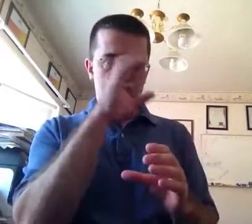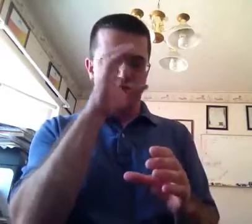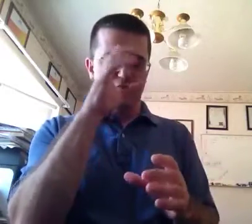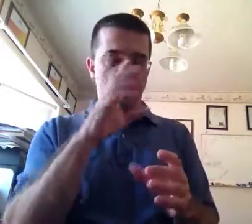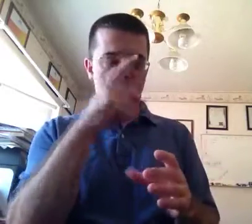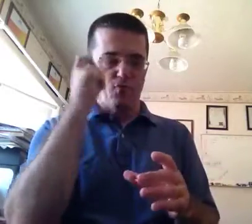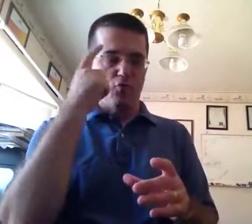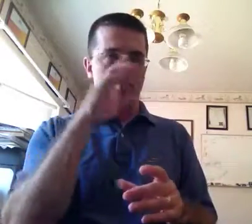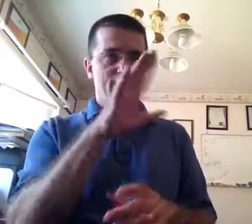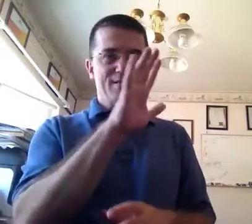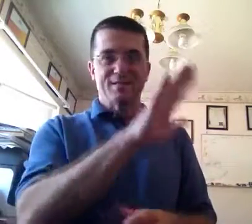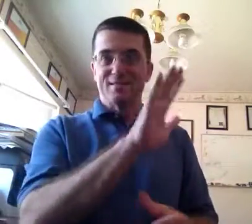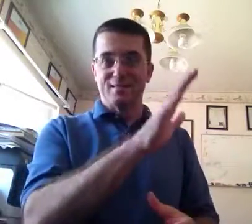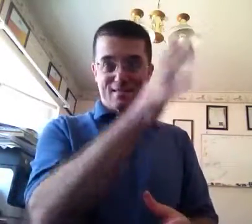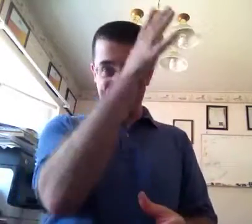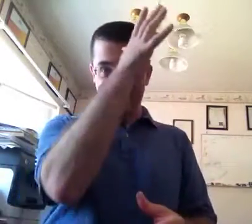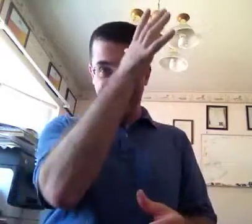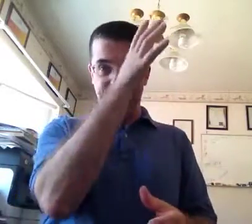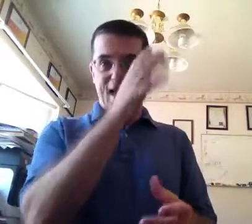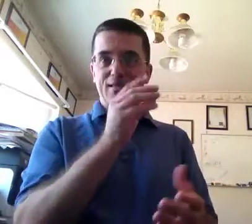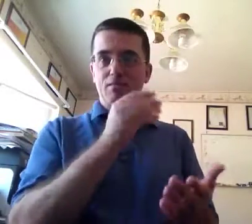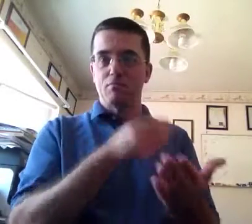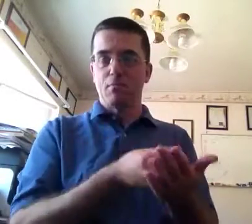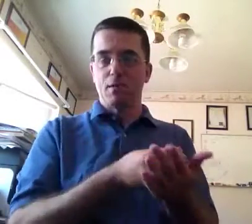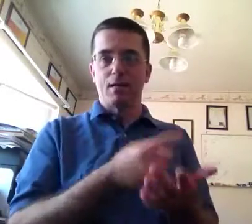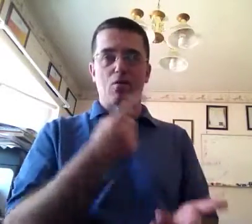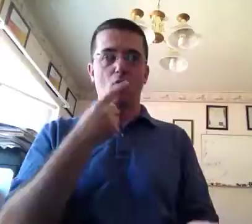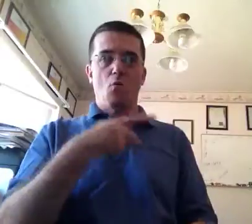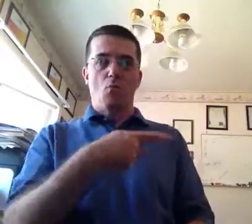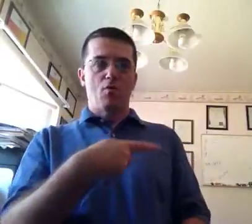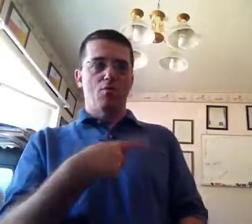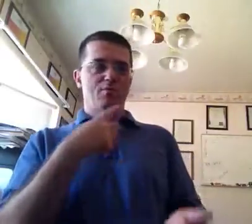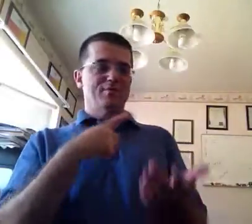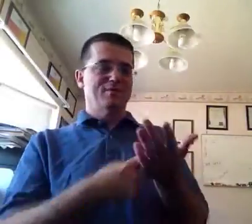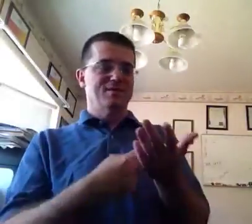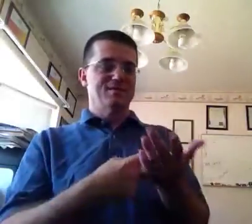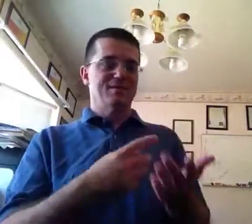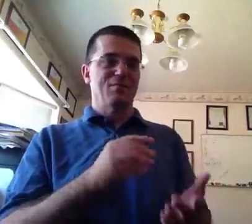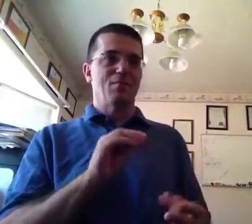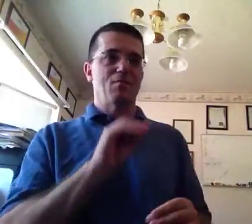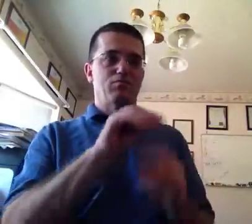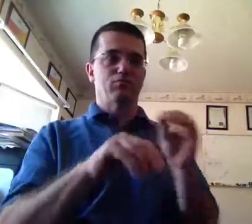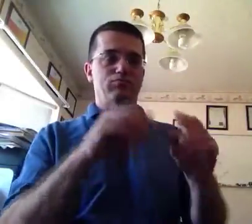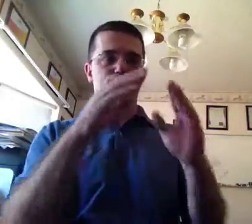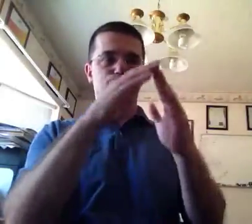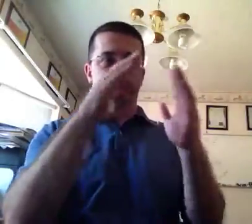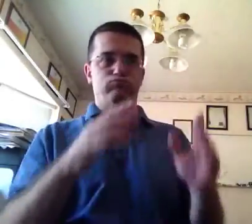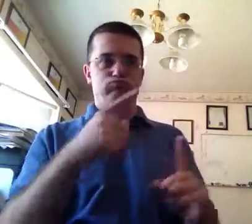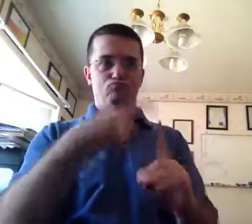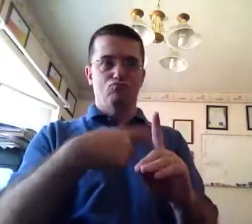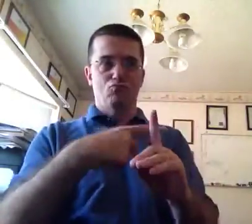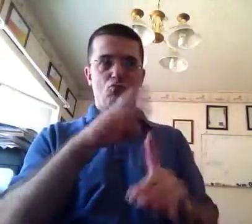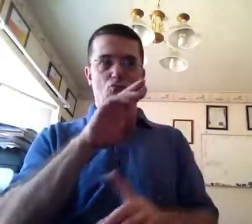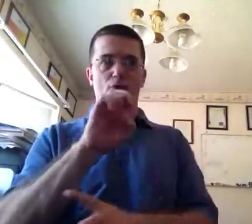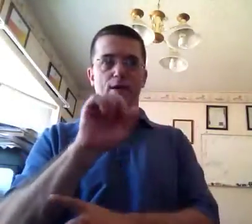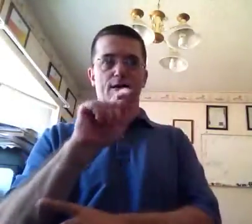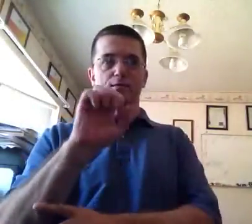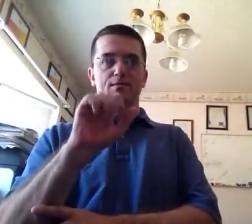talking about maybe investing some of his dad's money in real estate to get him a better return than,